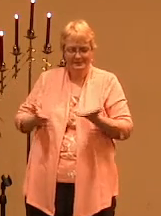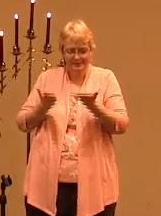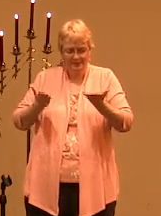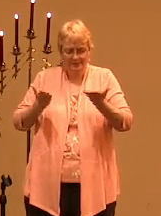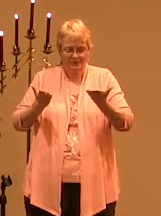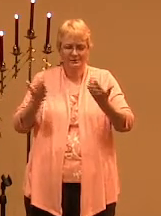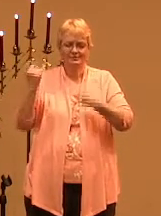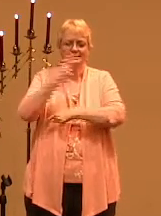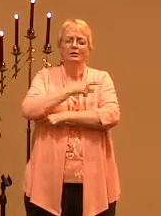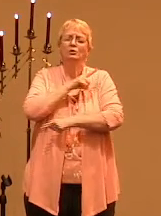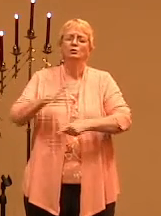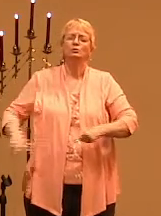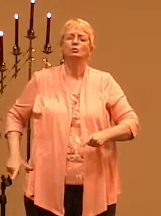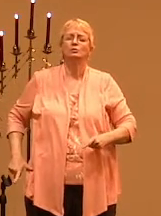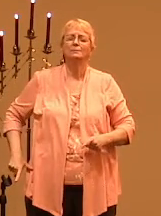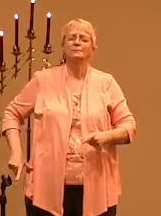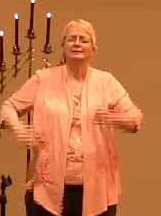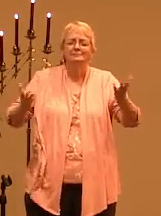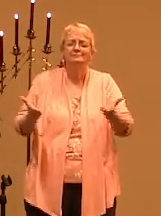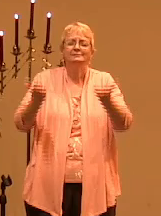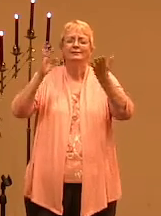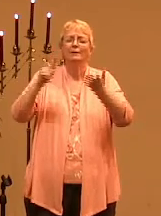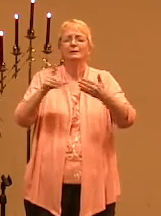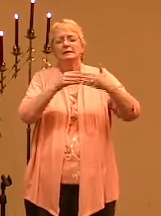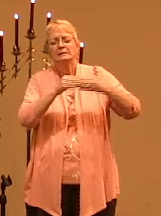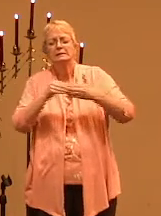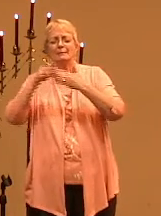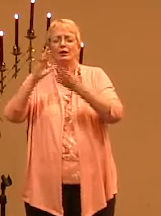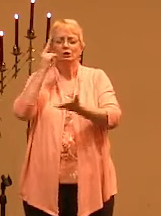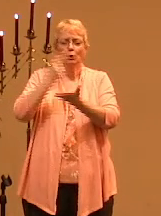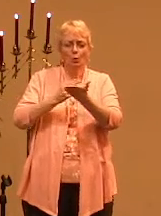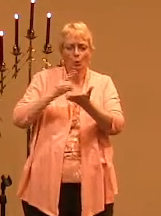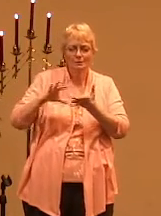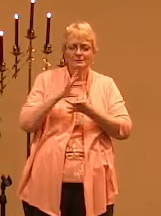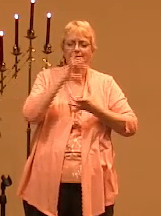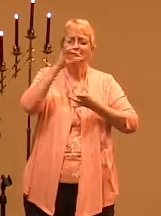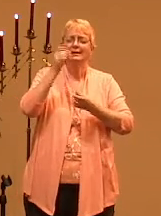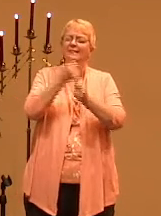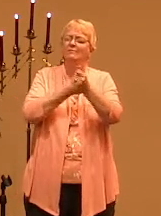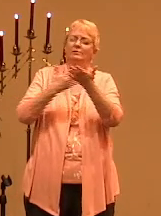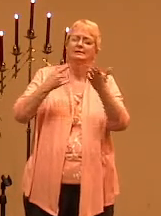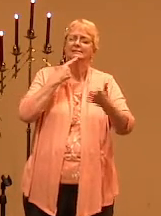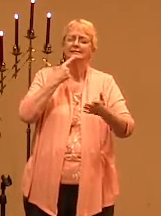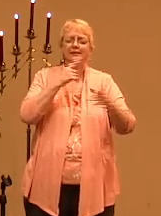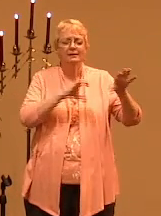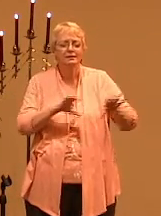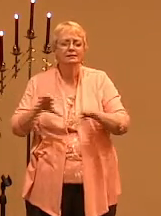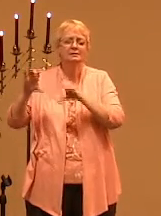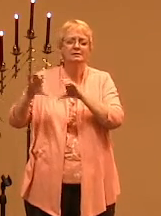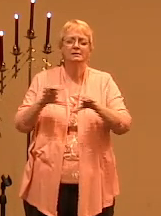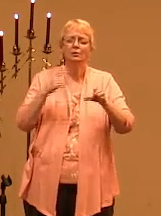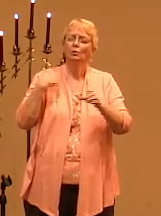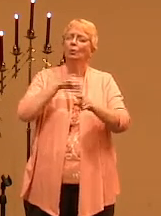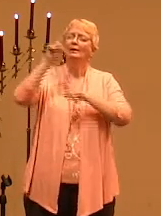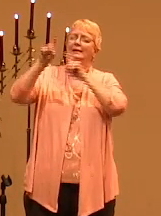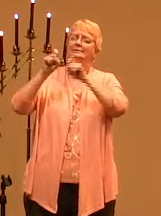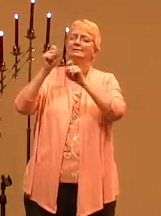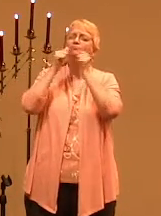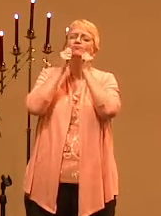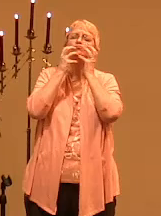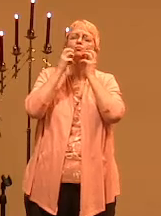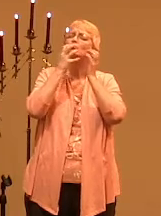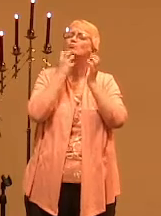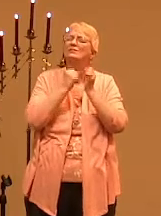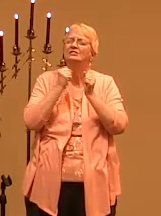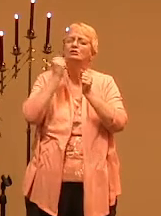place. Lord, that you would be exalted. Lead and guide by your Holy Spirit and in everything that is said and done. And we ask this in the precious